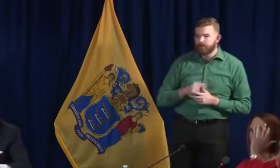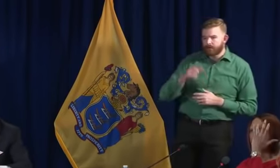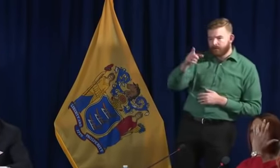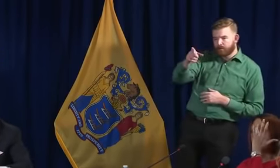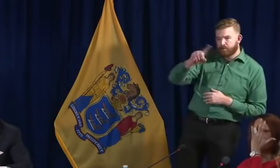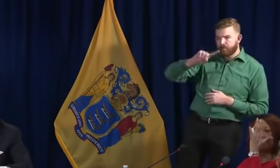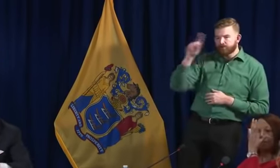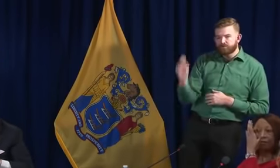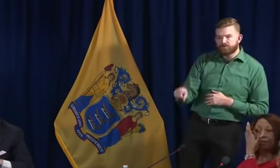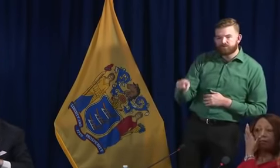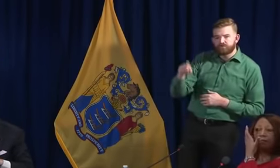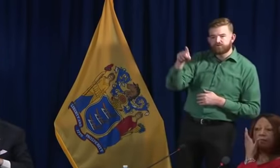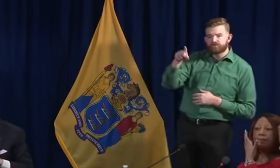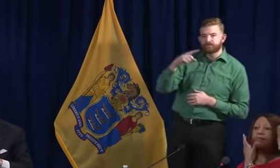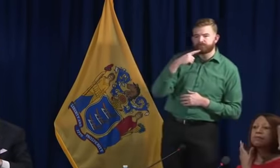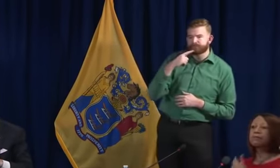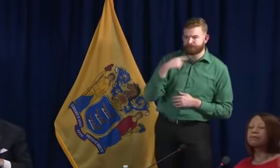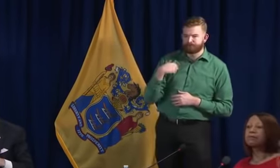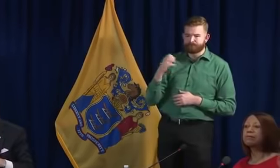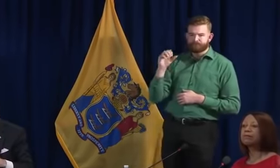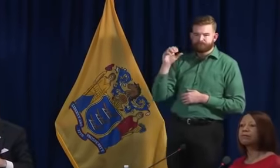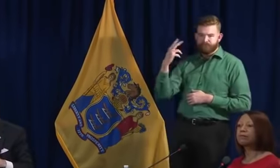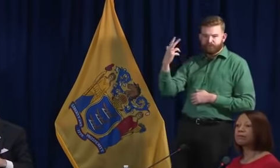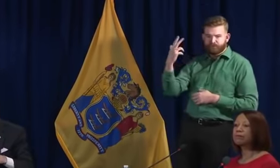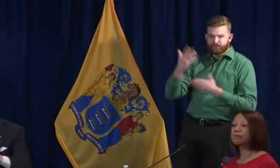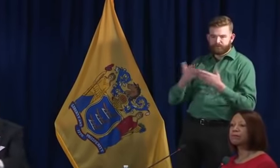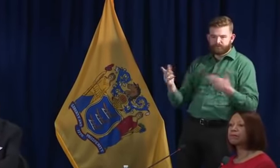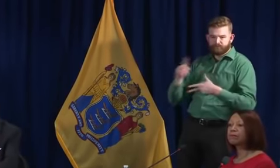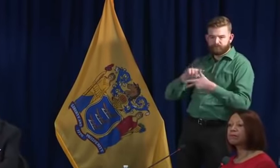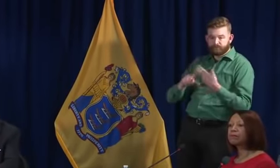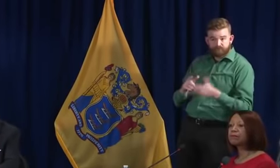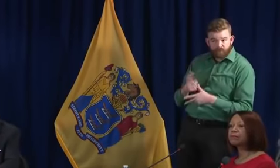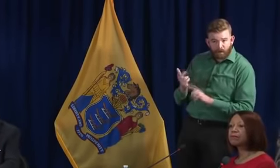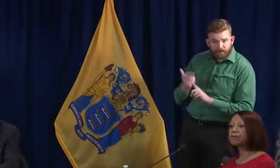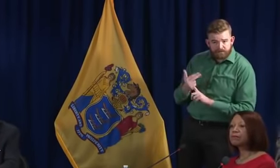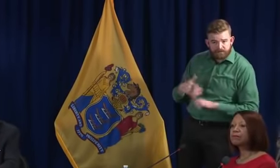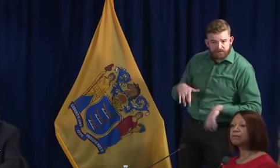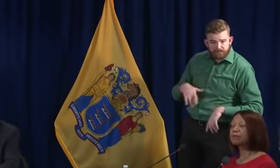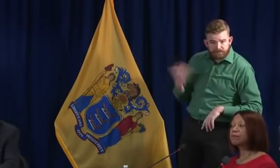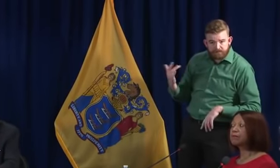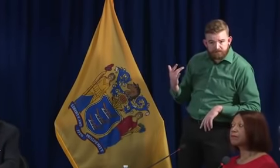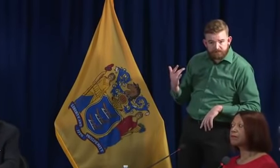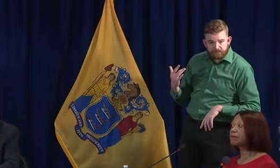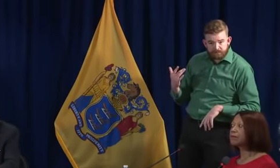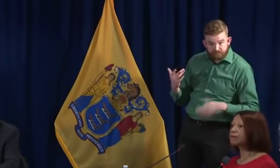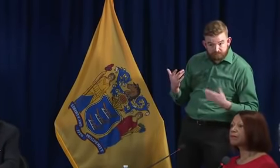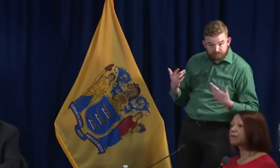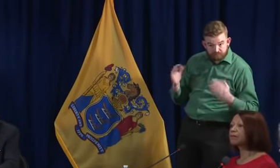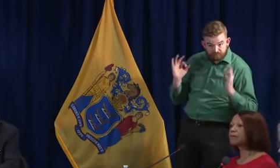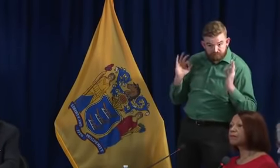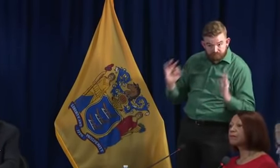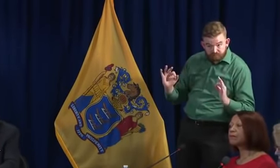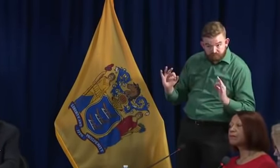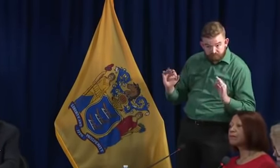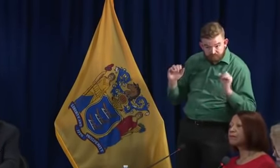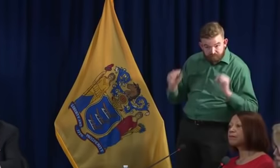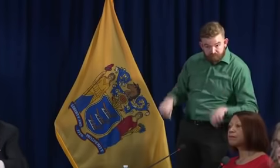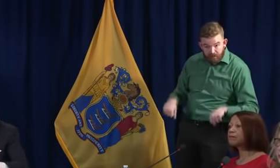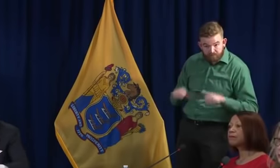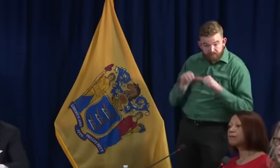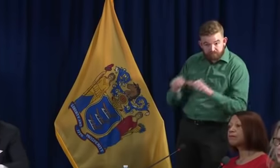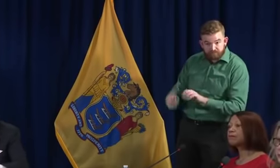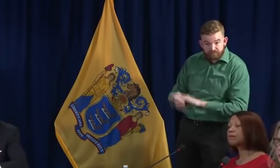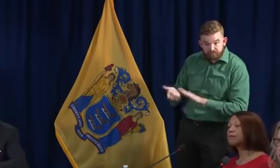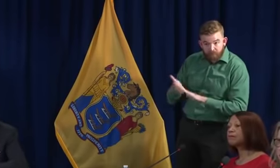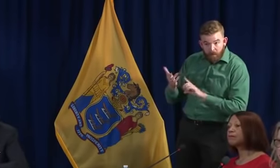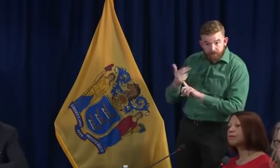Quick three things. One, hotels, they still okay to operate as they are? Two, what area of the state, what